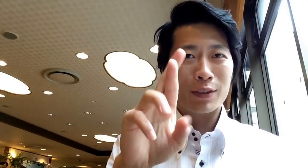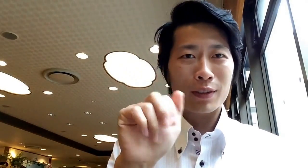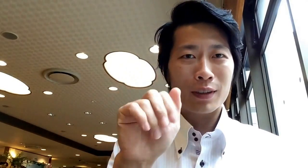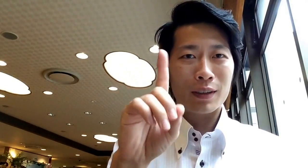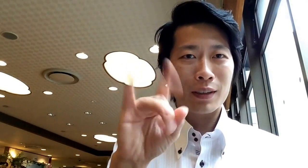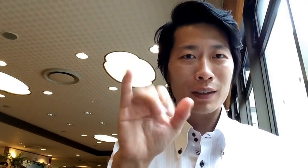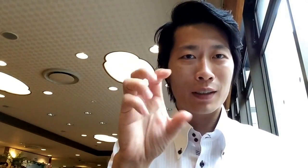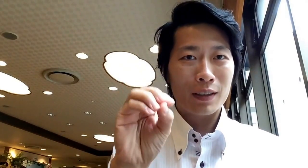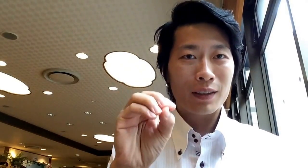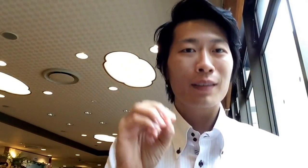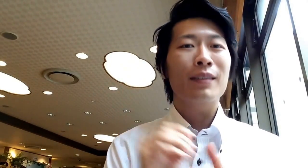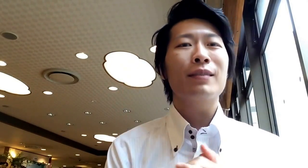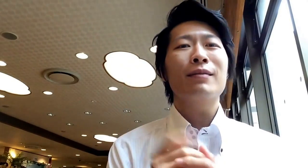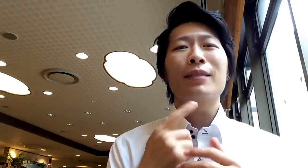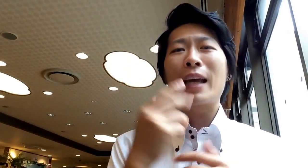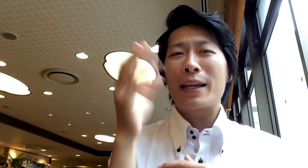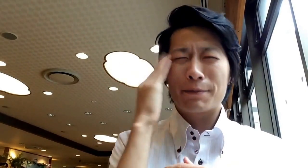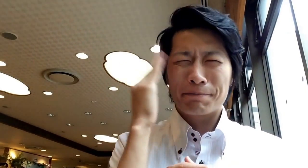recently listened to the radio,